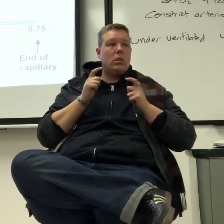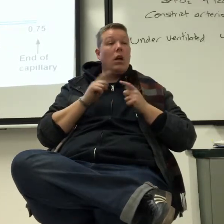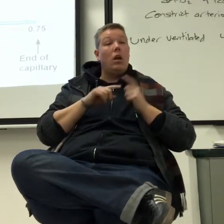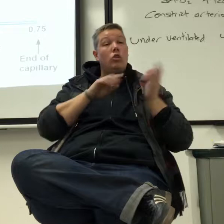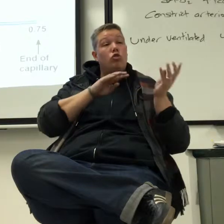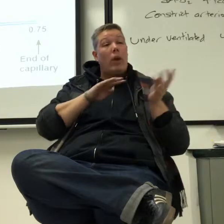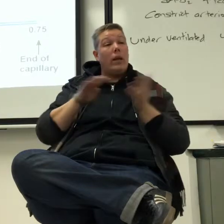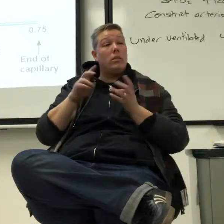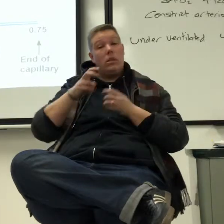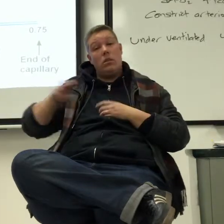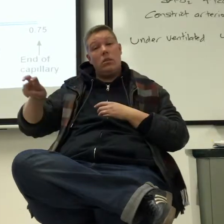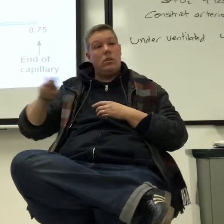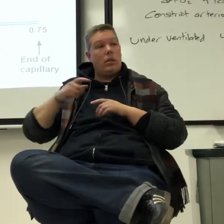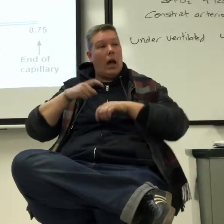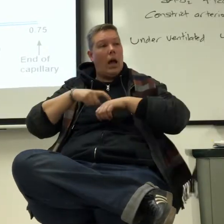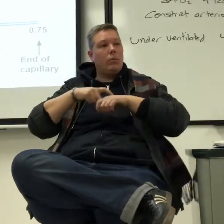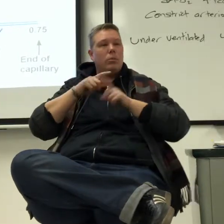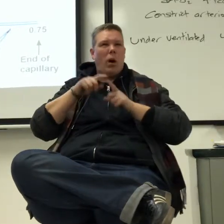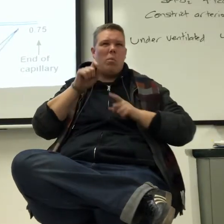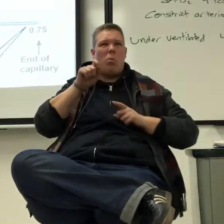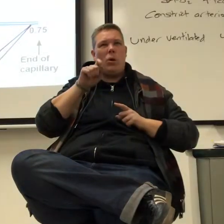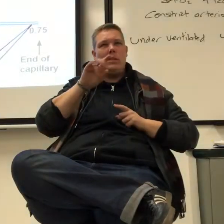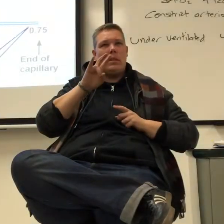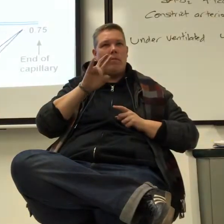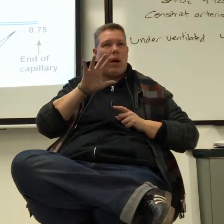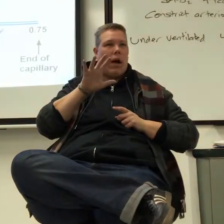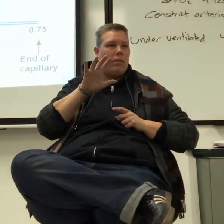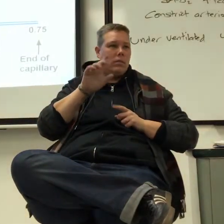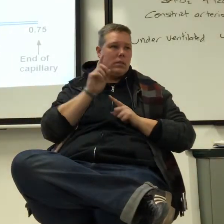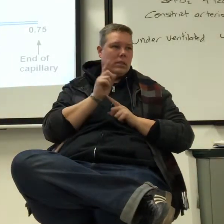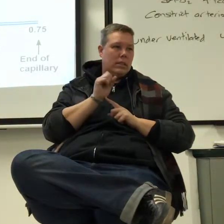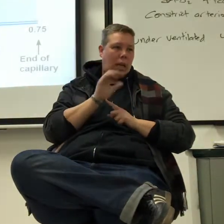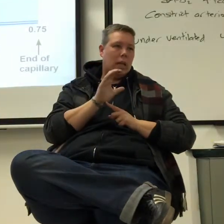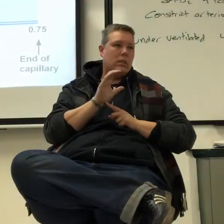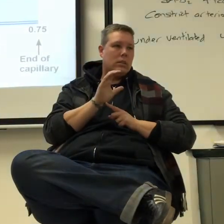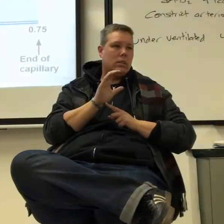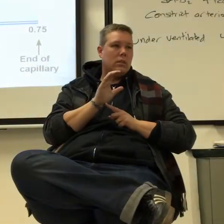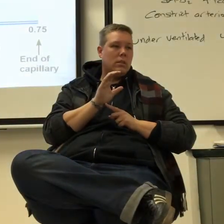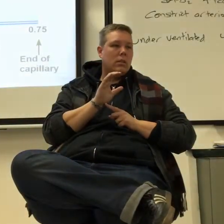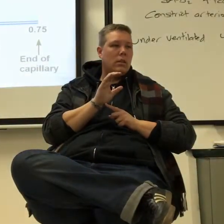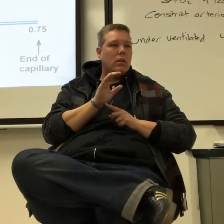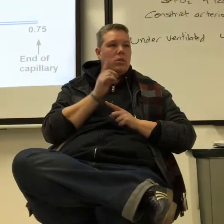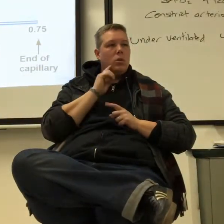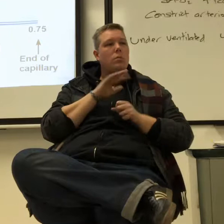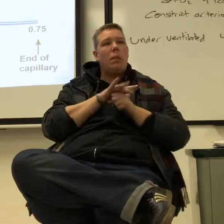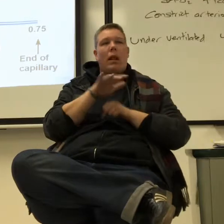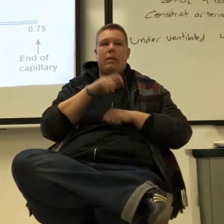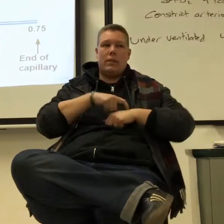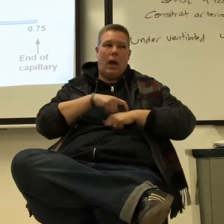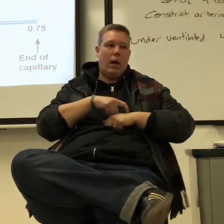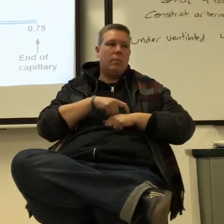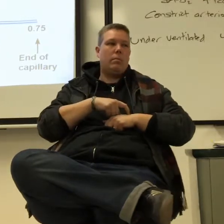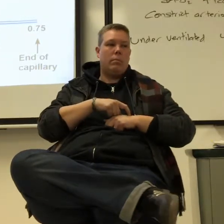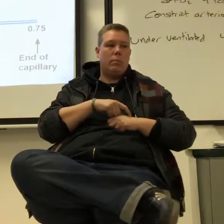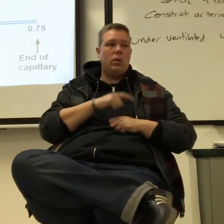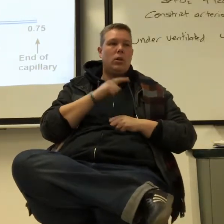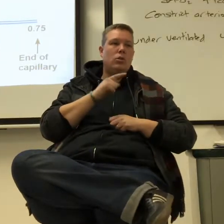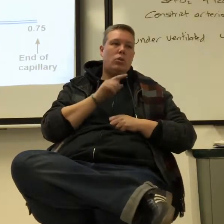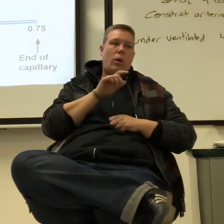about 0.75 seconds, and so it does it in plenty of time. Right? You're able to